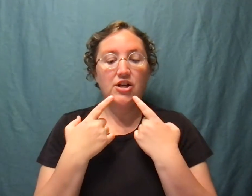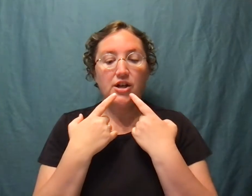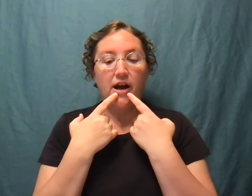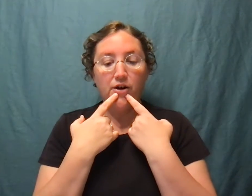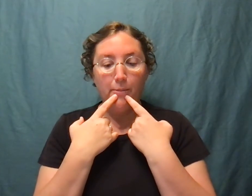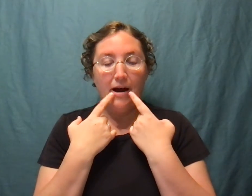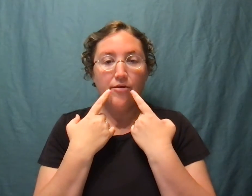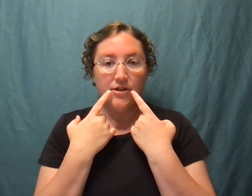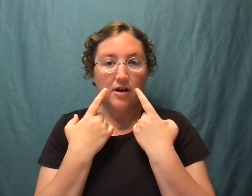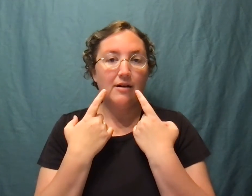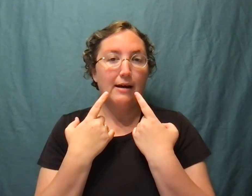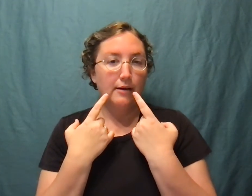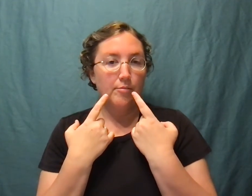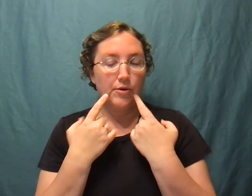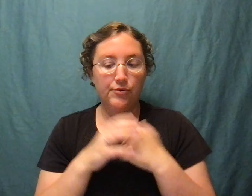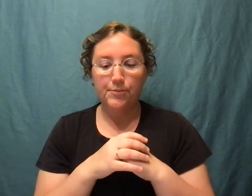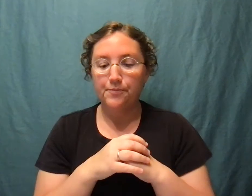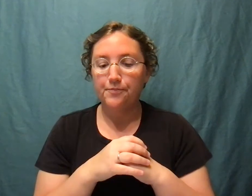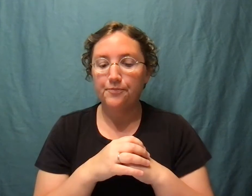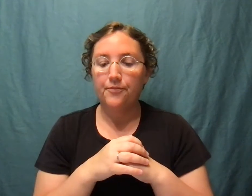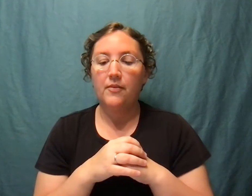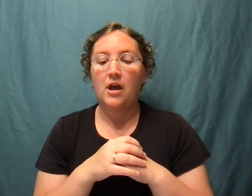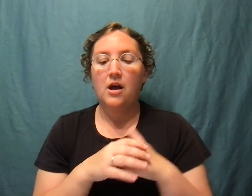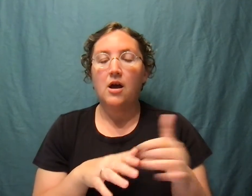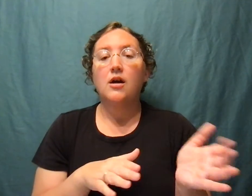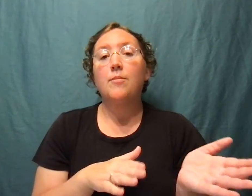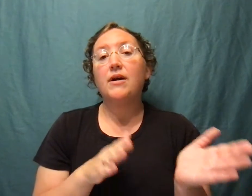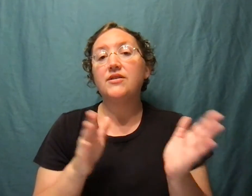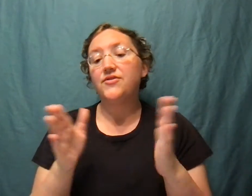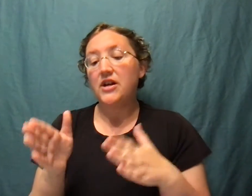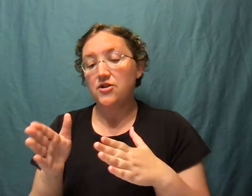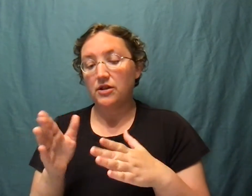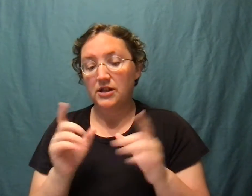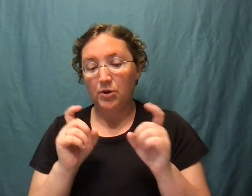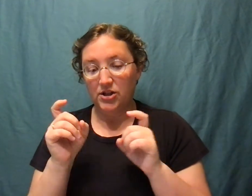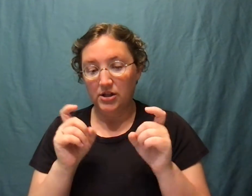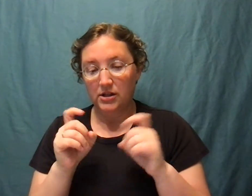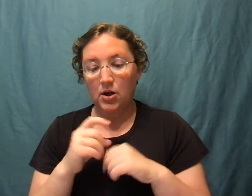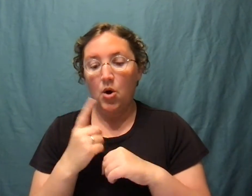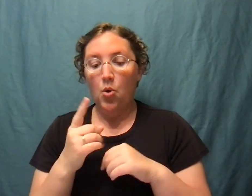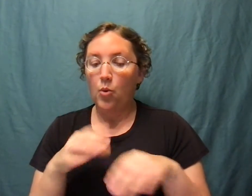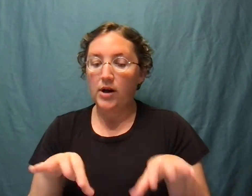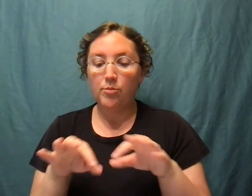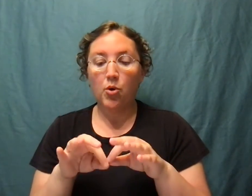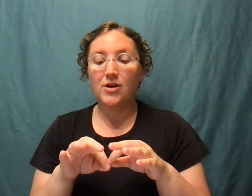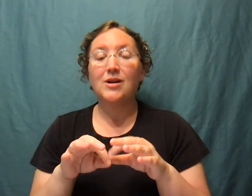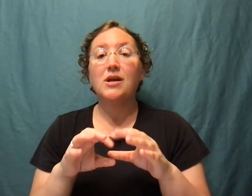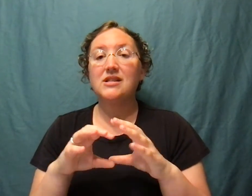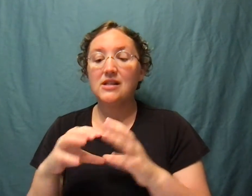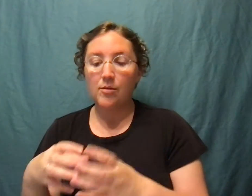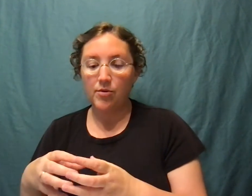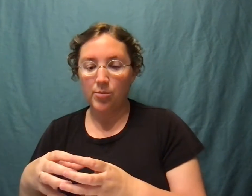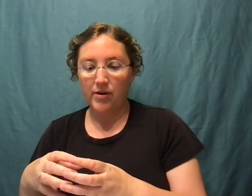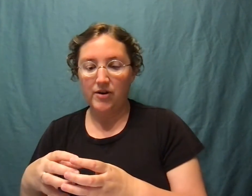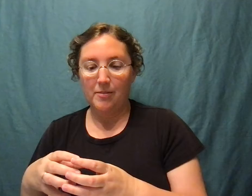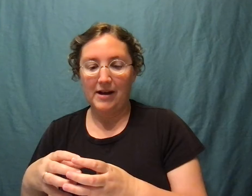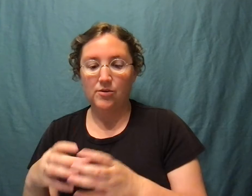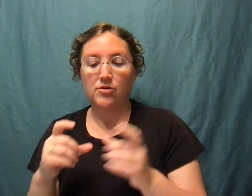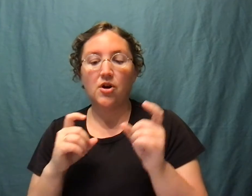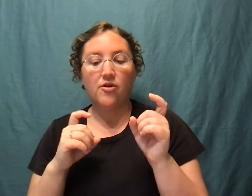how your mouth, tongue, and lip move. Compared to facial expressions, one important subgroup of non-manuals are